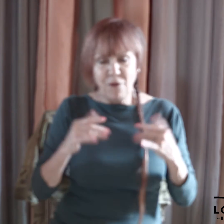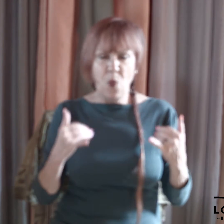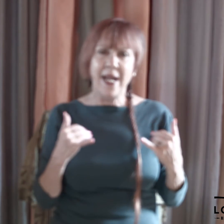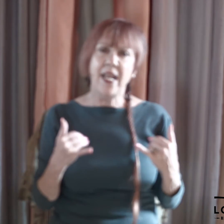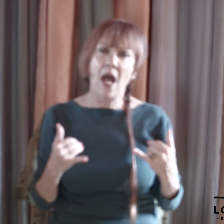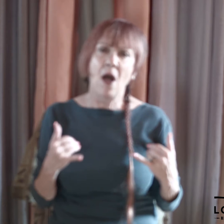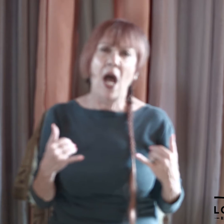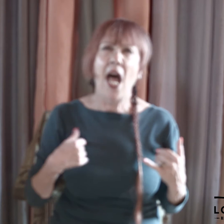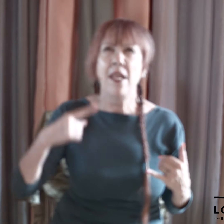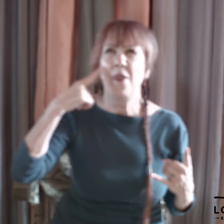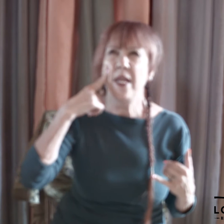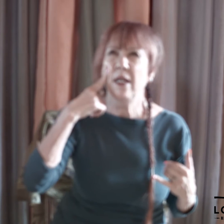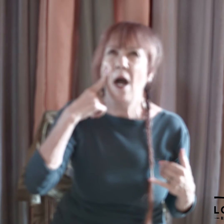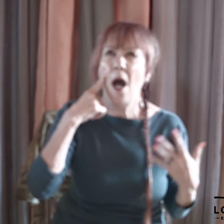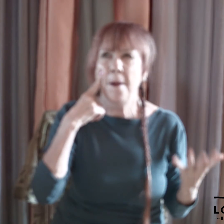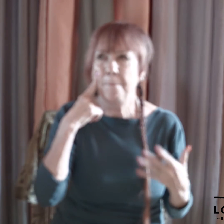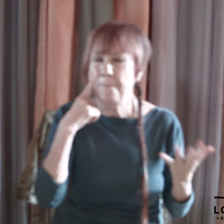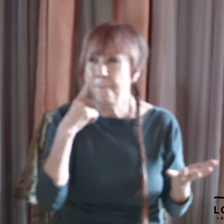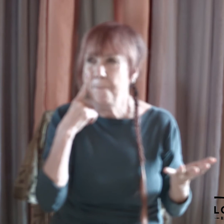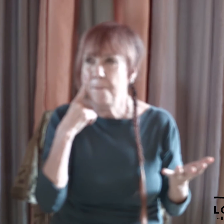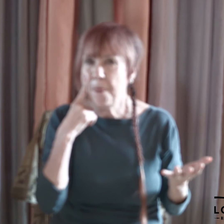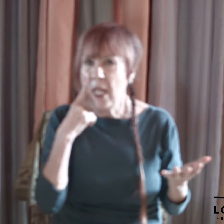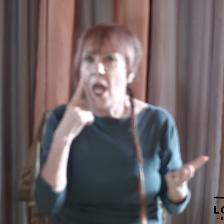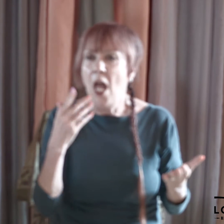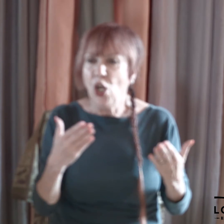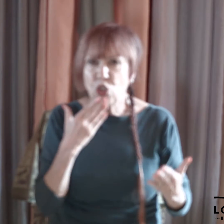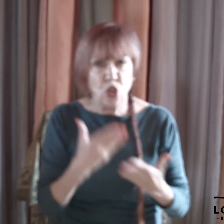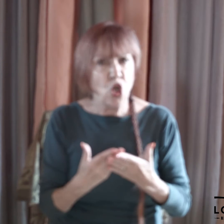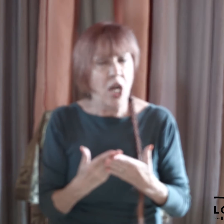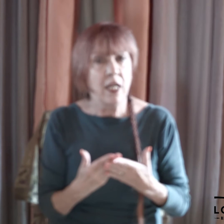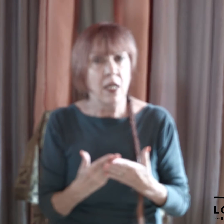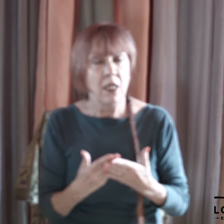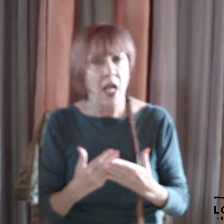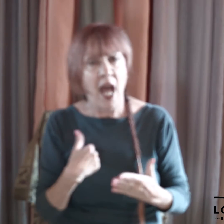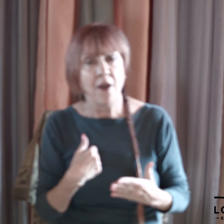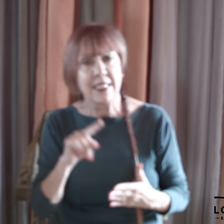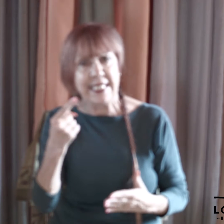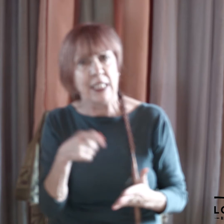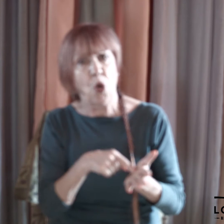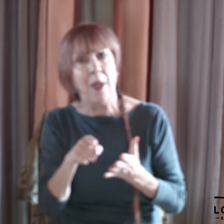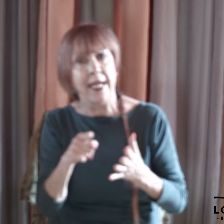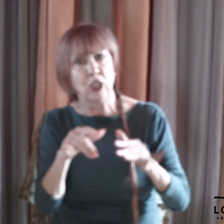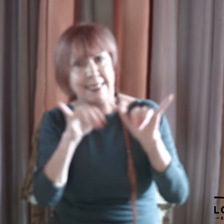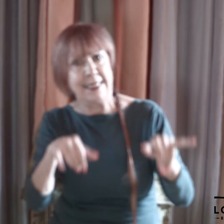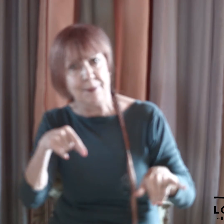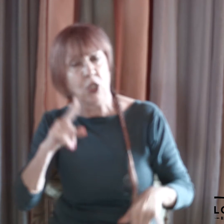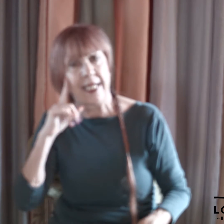now, I think that it would be a very good thing to have a single-payer system in California,